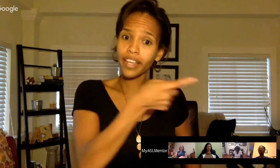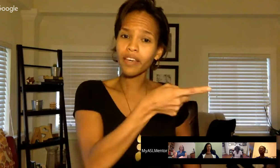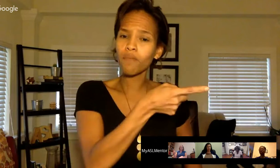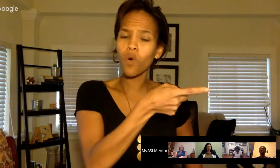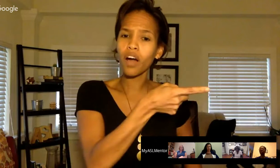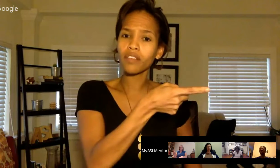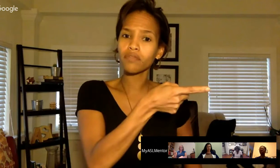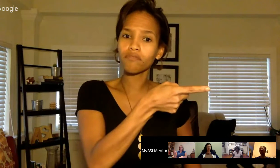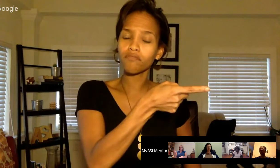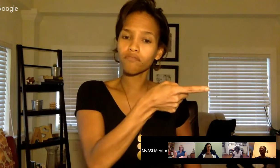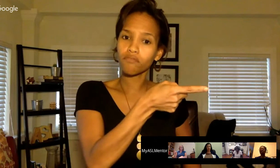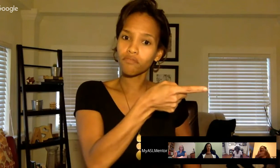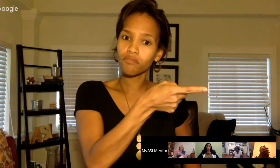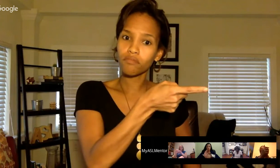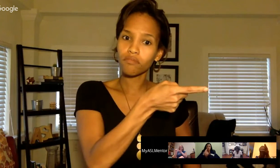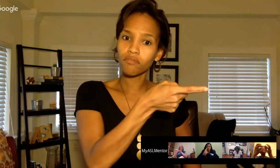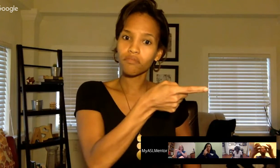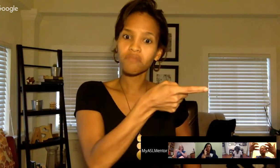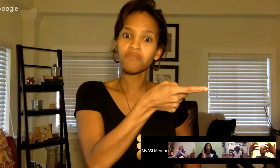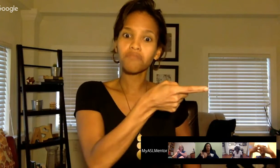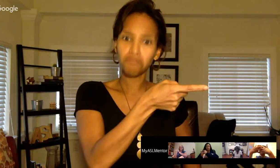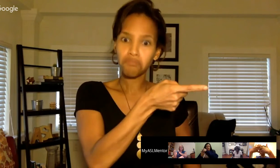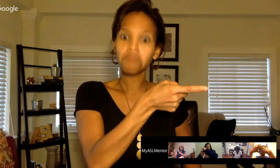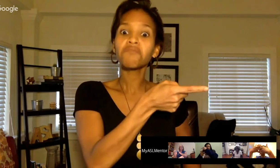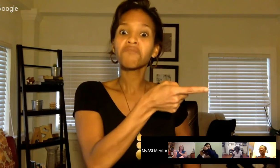want him what?